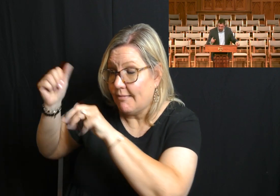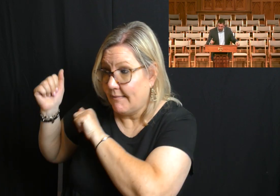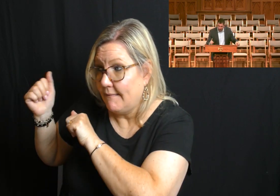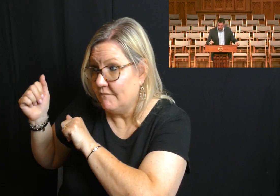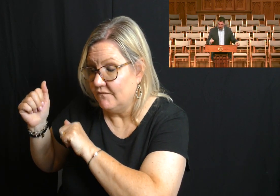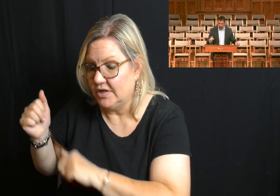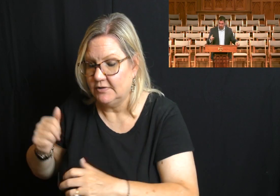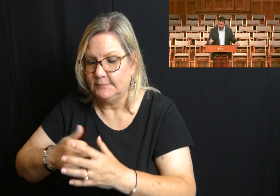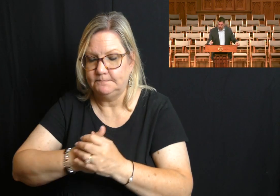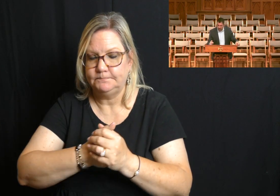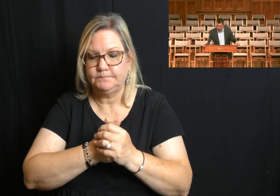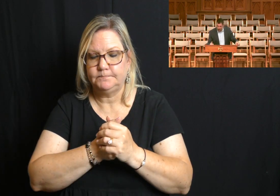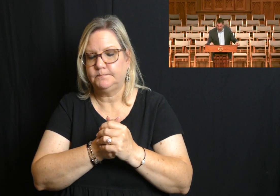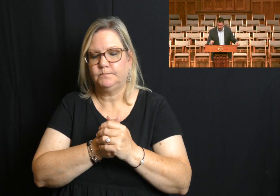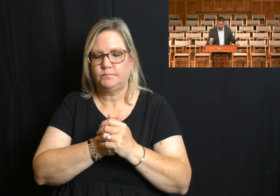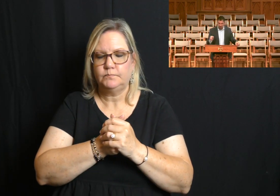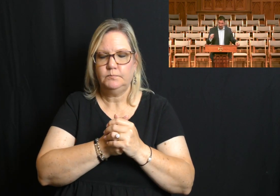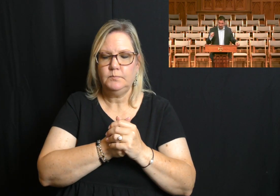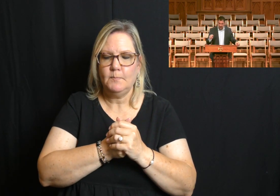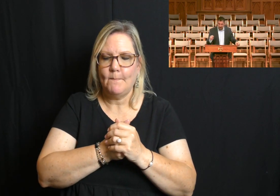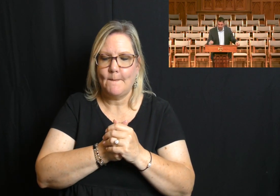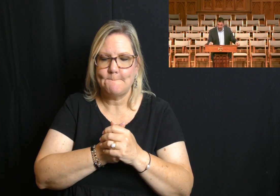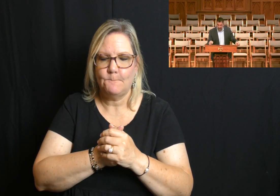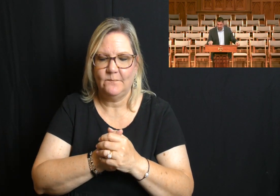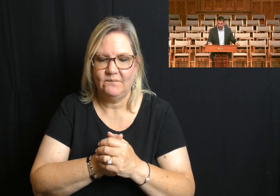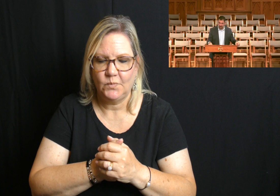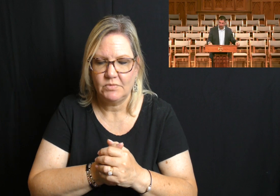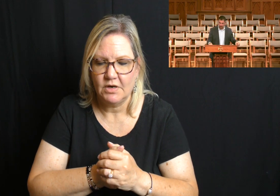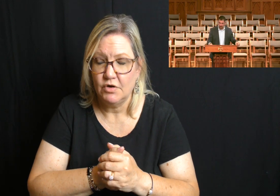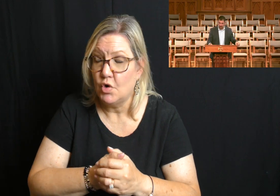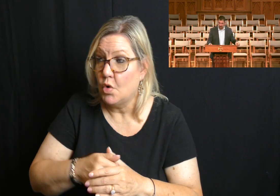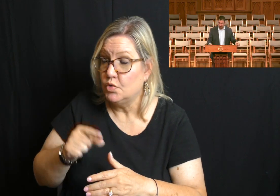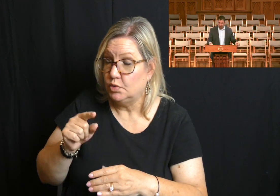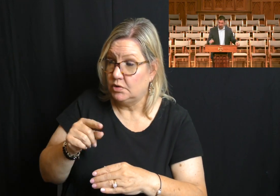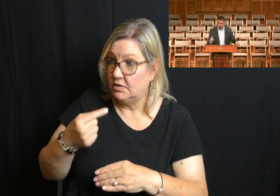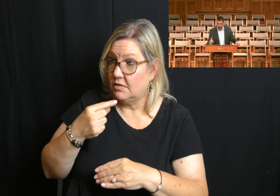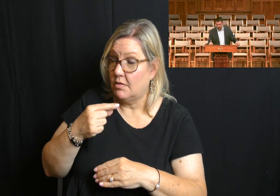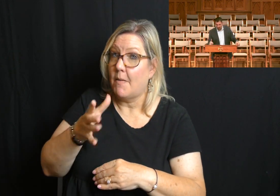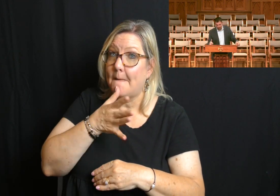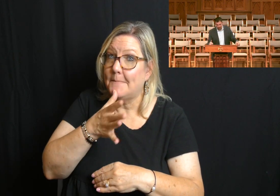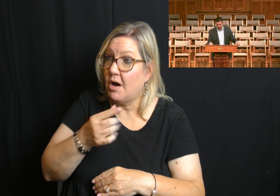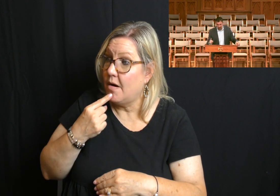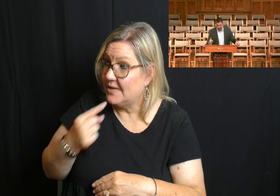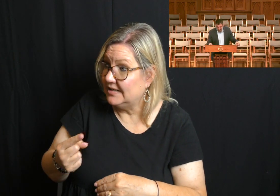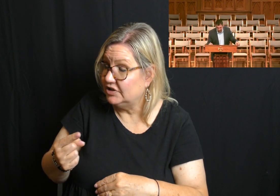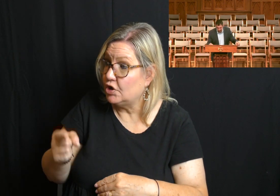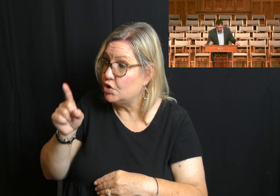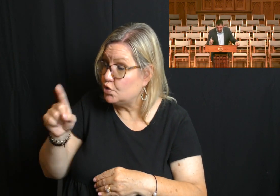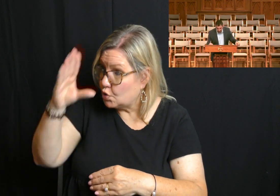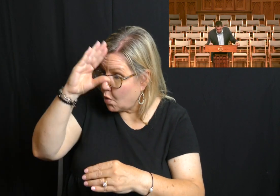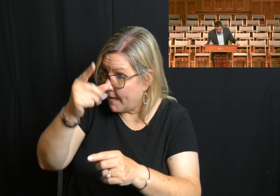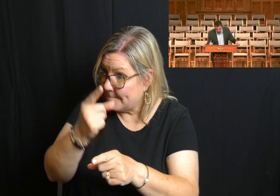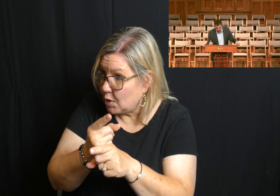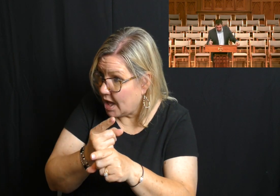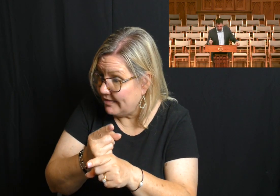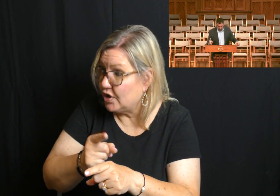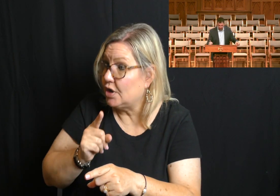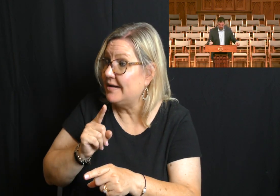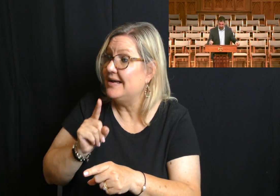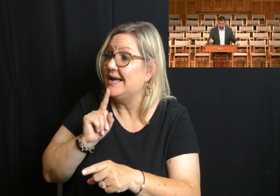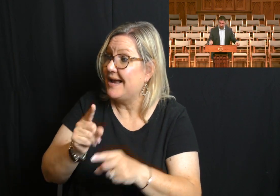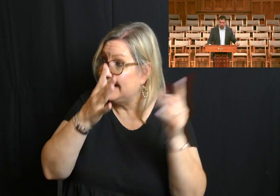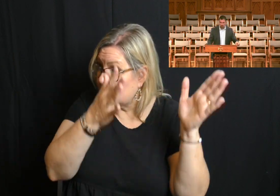your brother is consoling himself by planning to kill you. So now, my son, listen to me. Flee at